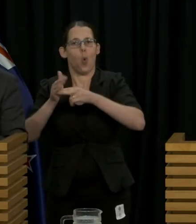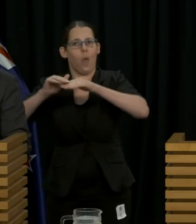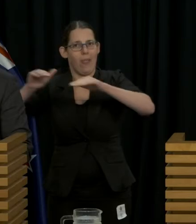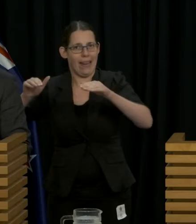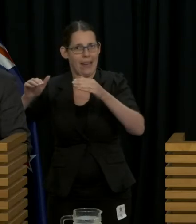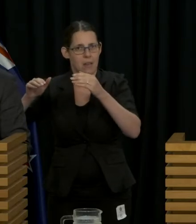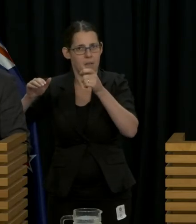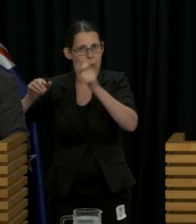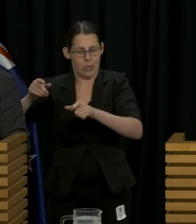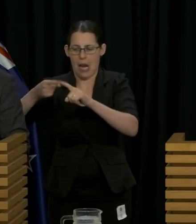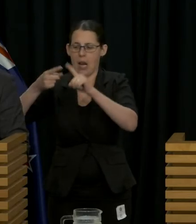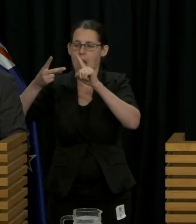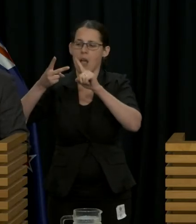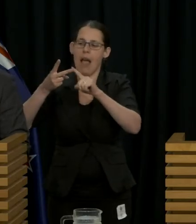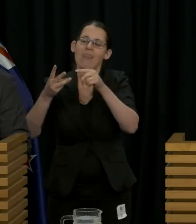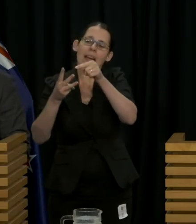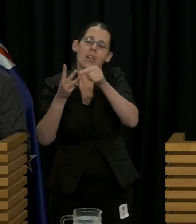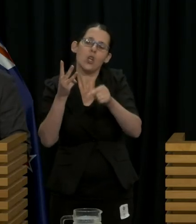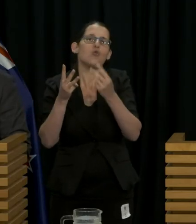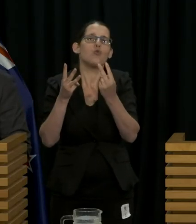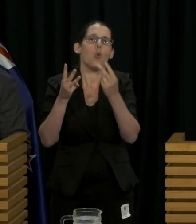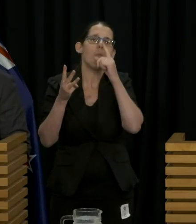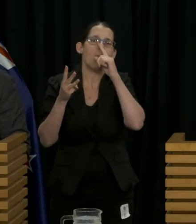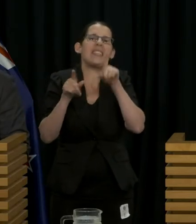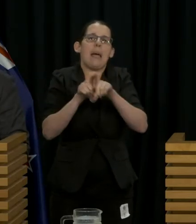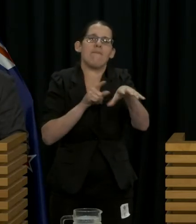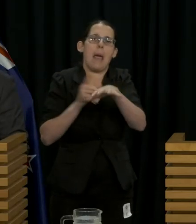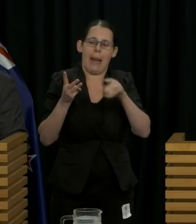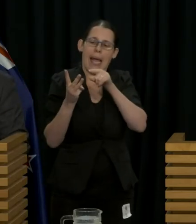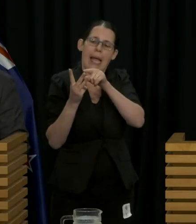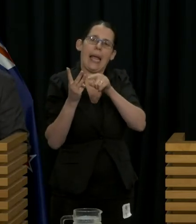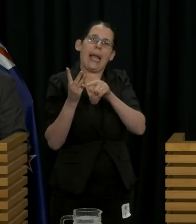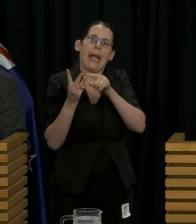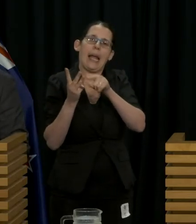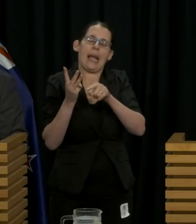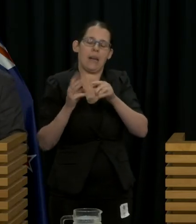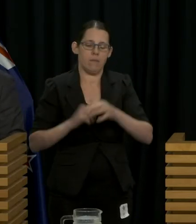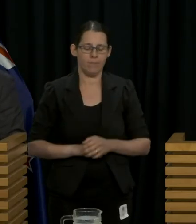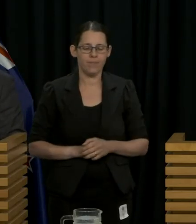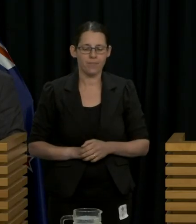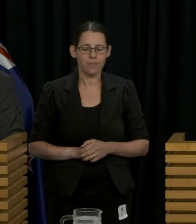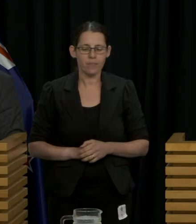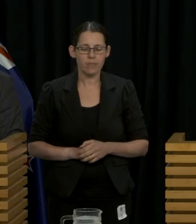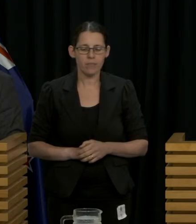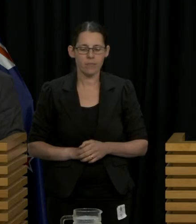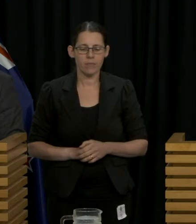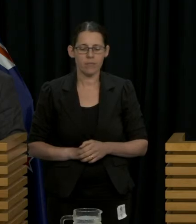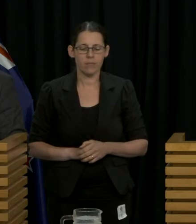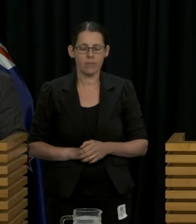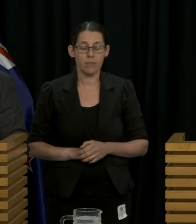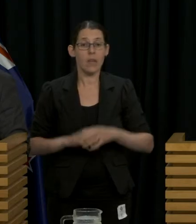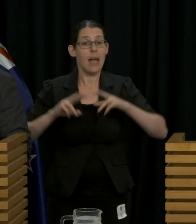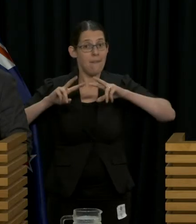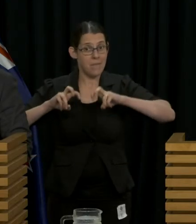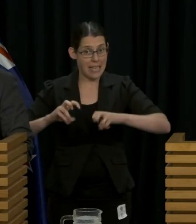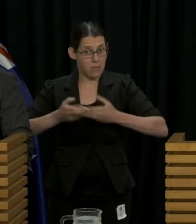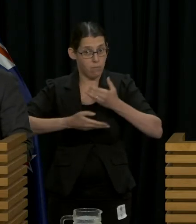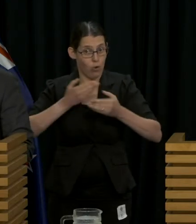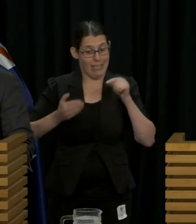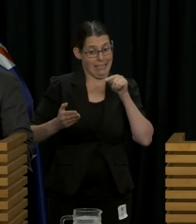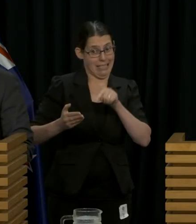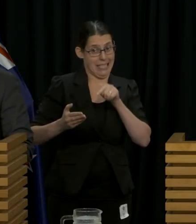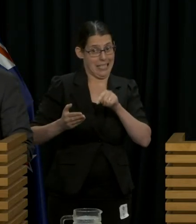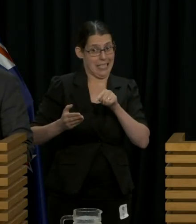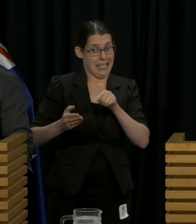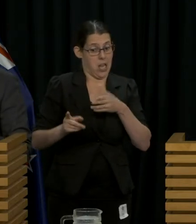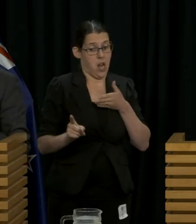of cases, if you like, which are the same family, 2 people. We have, through our investigation process, established